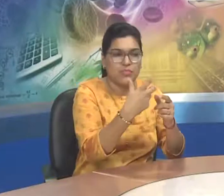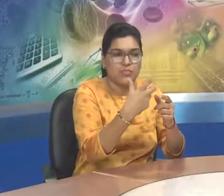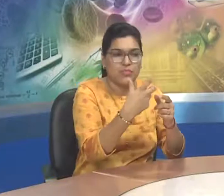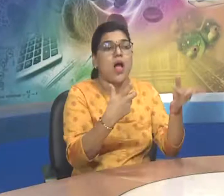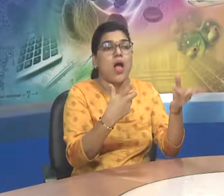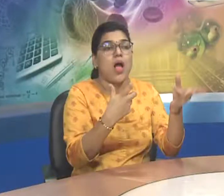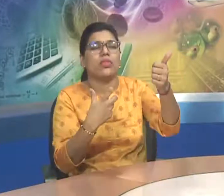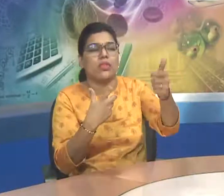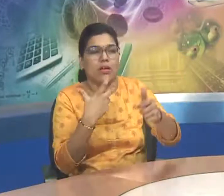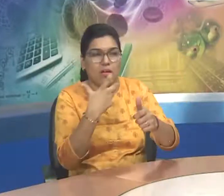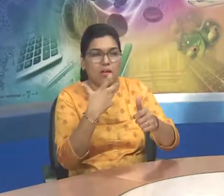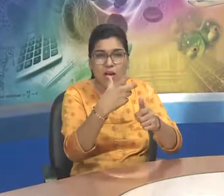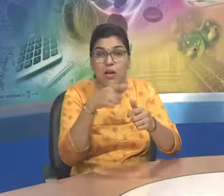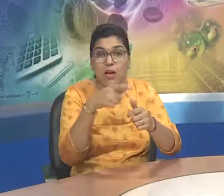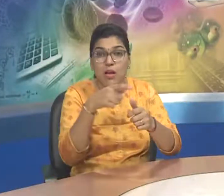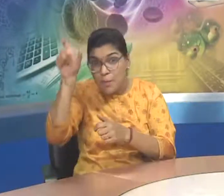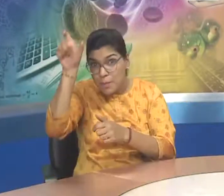as the likely source